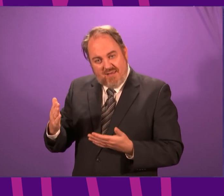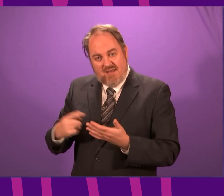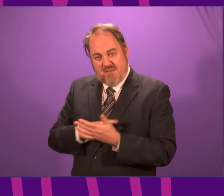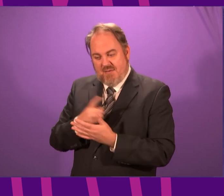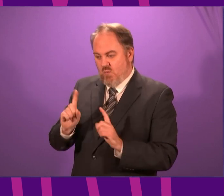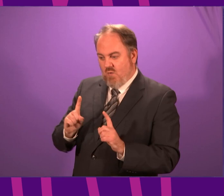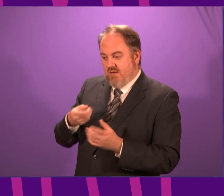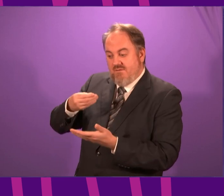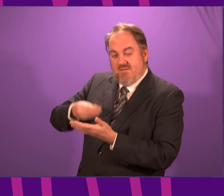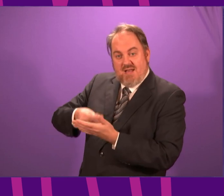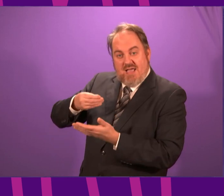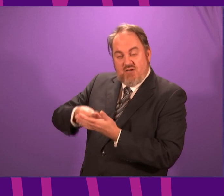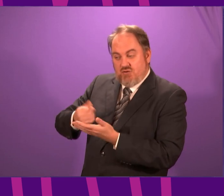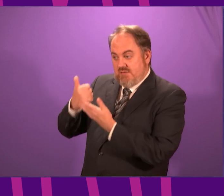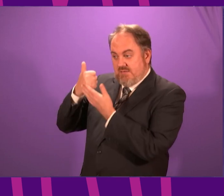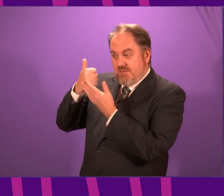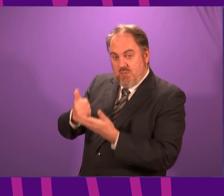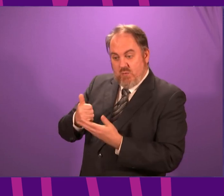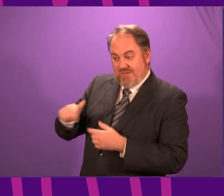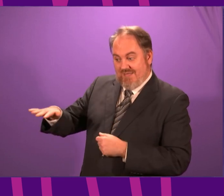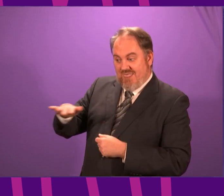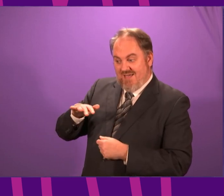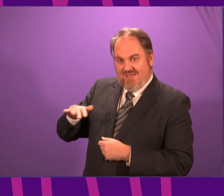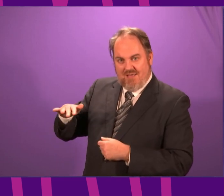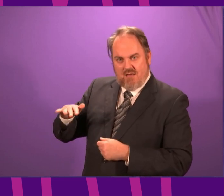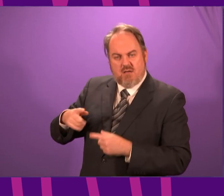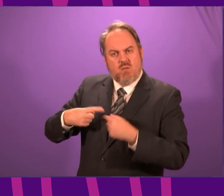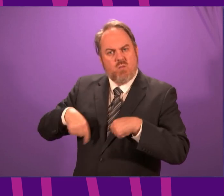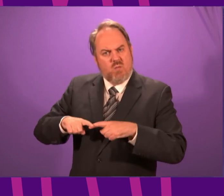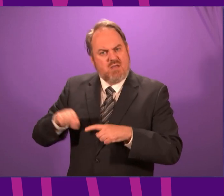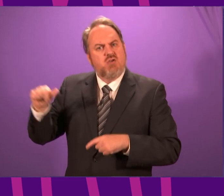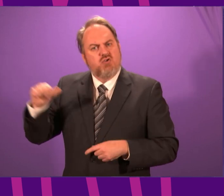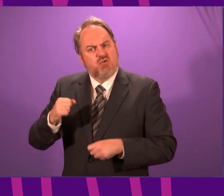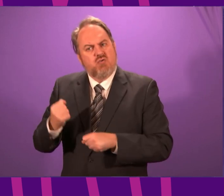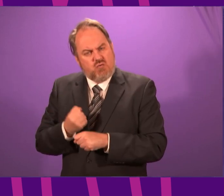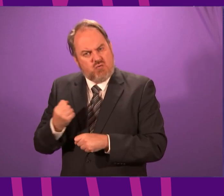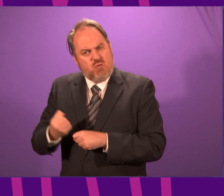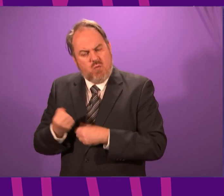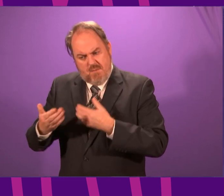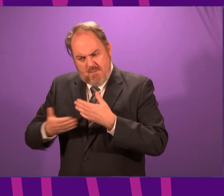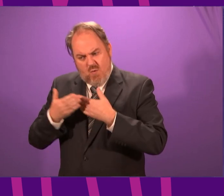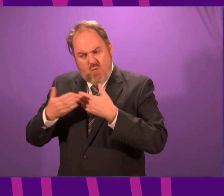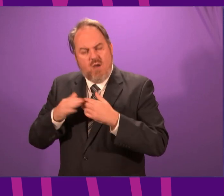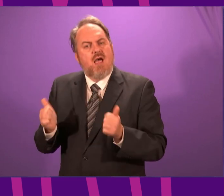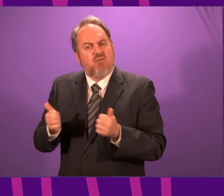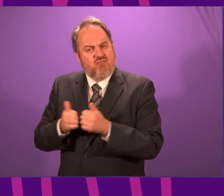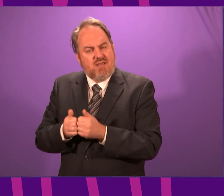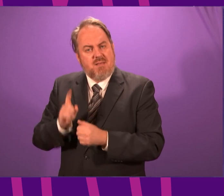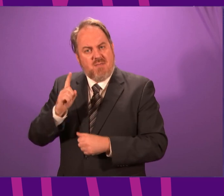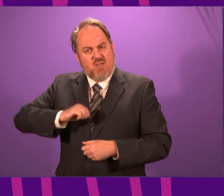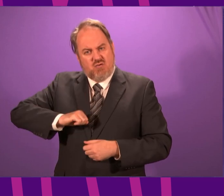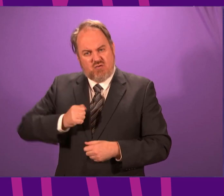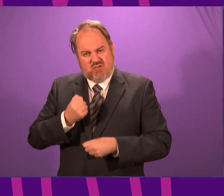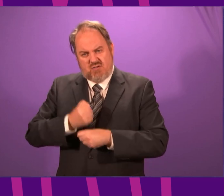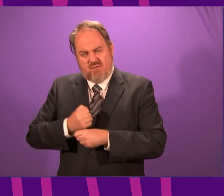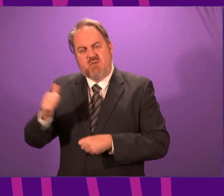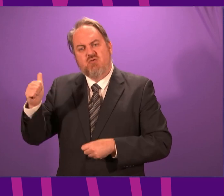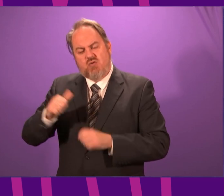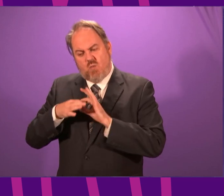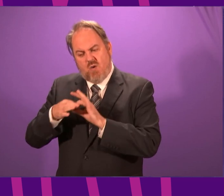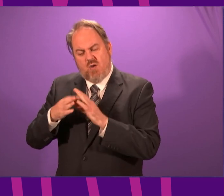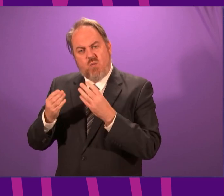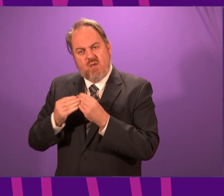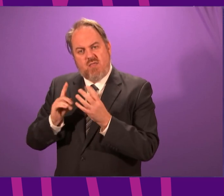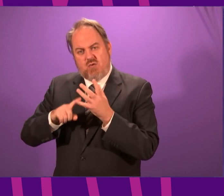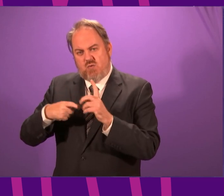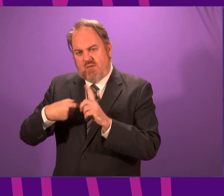I agree that the UK government needs to step up to do more, but I also expect the Scottish government to work with them and